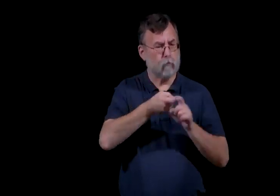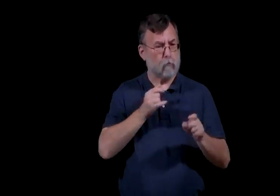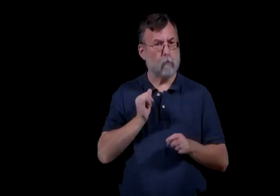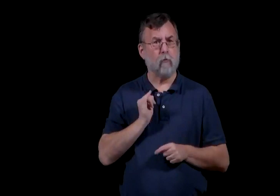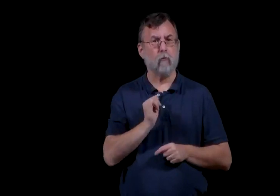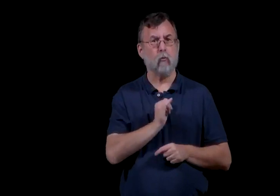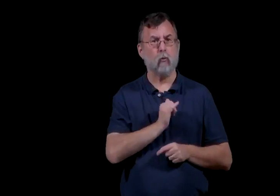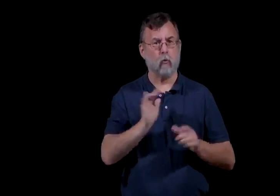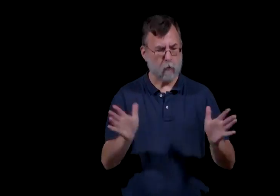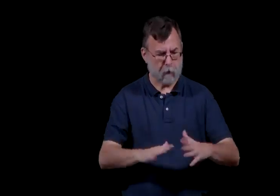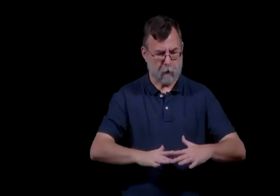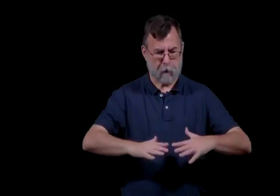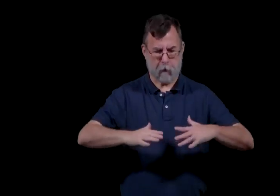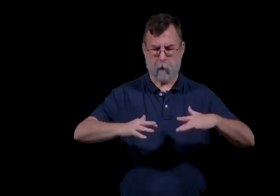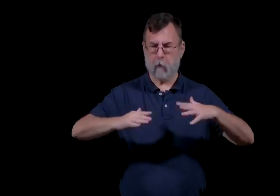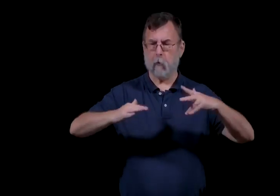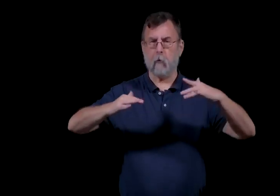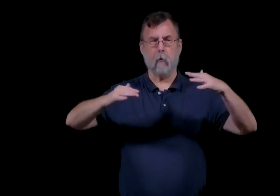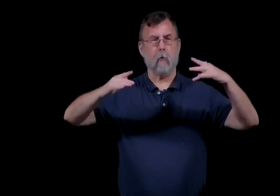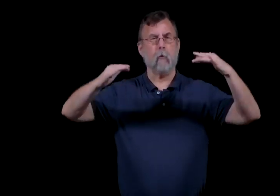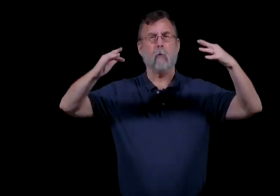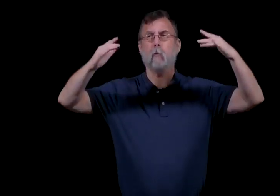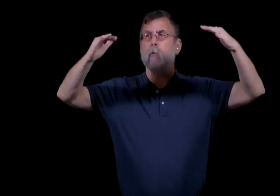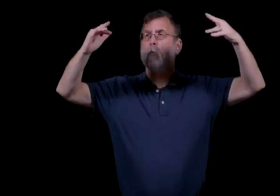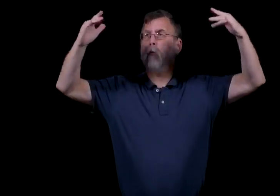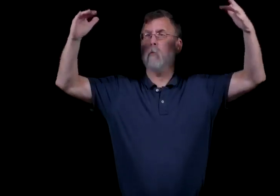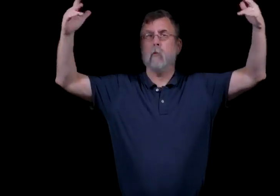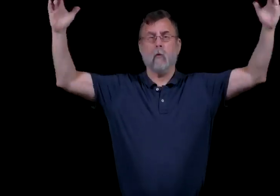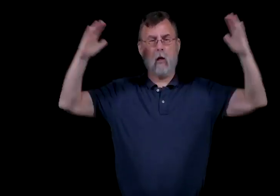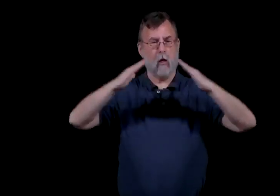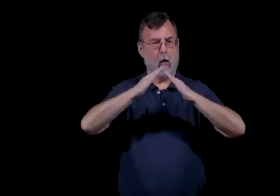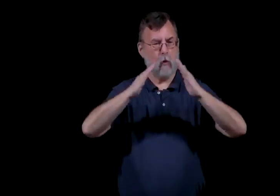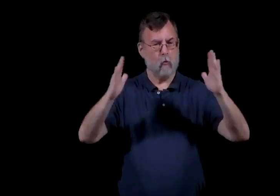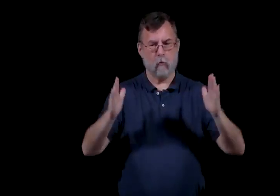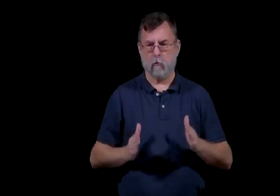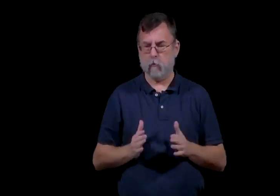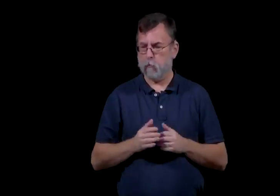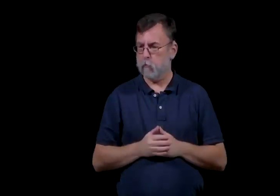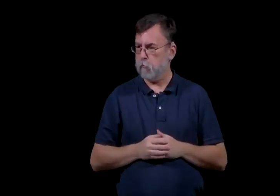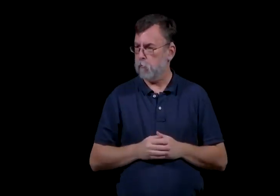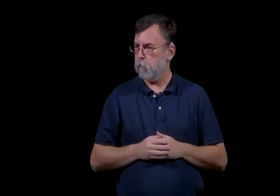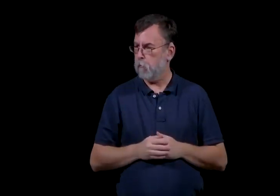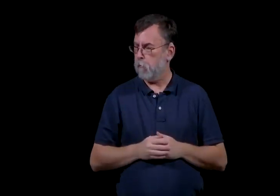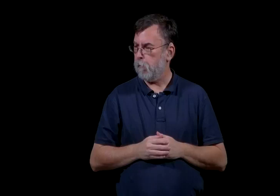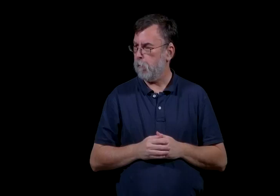Then she wiped his feet with her hair, and the sweet smell from the perfume filled the whole house.